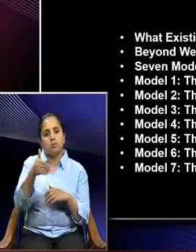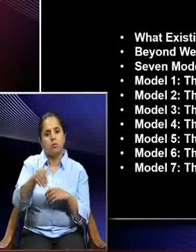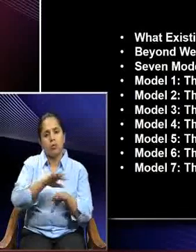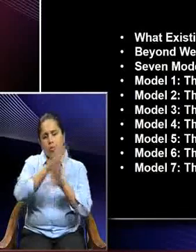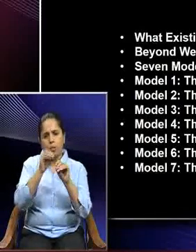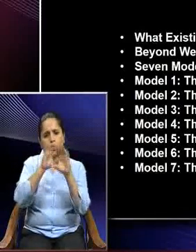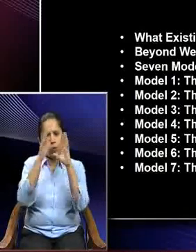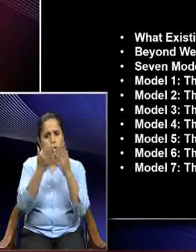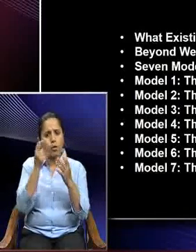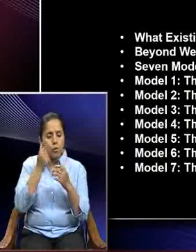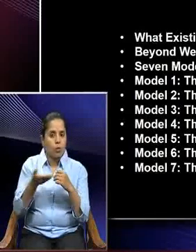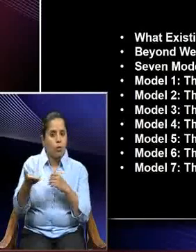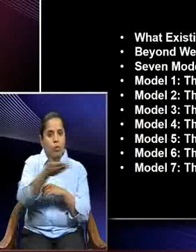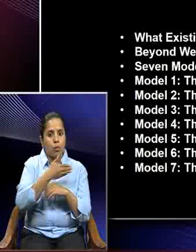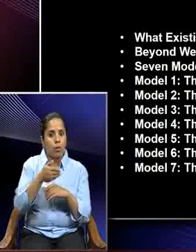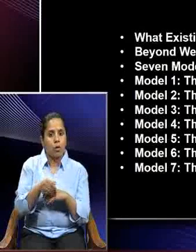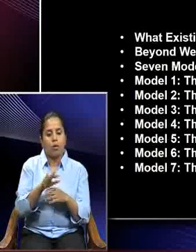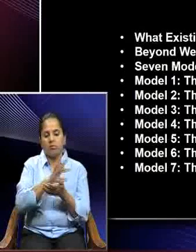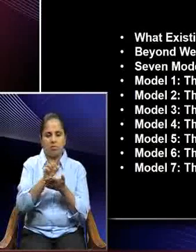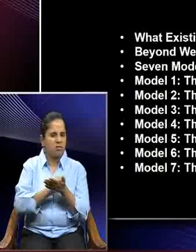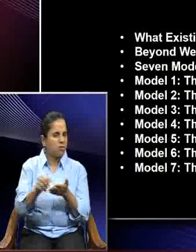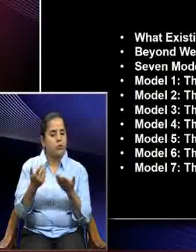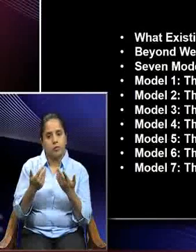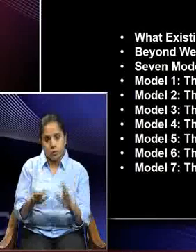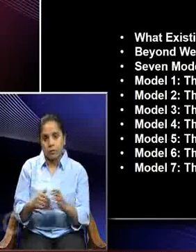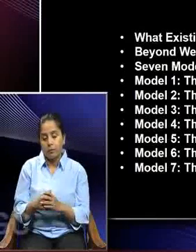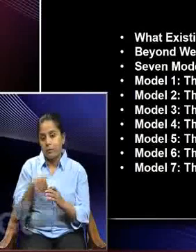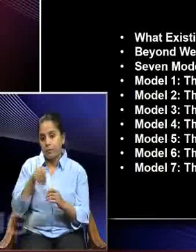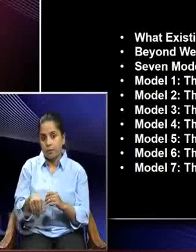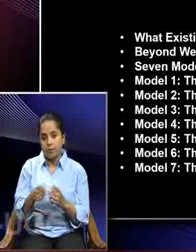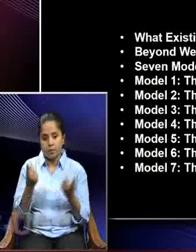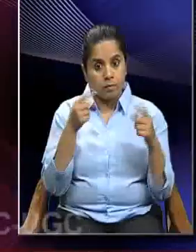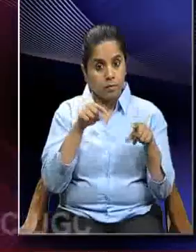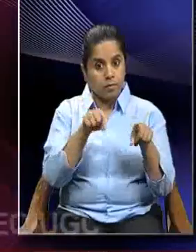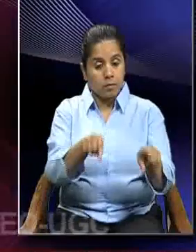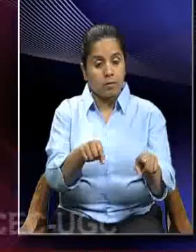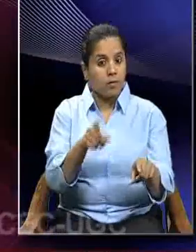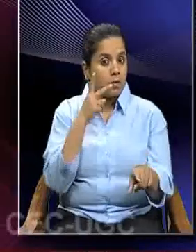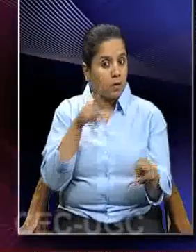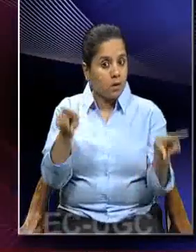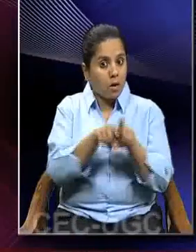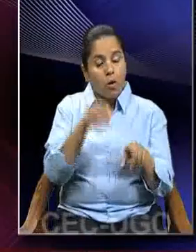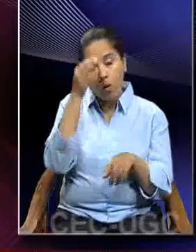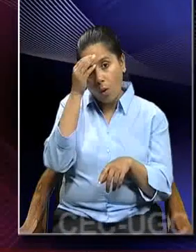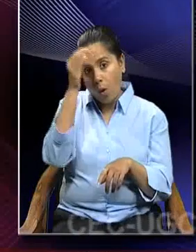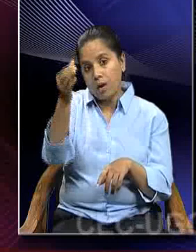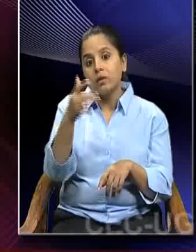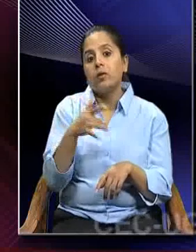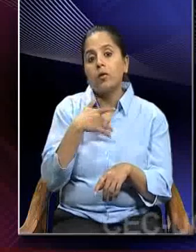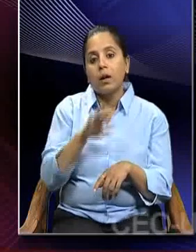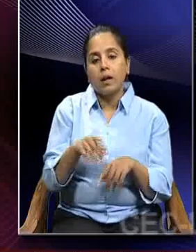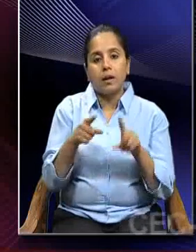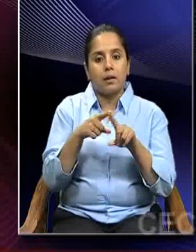entire humanity, the entire universe. So getting aligned with that very concept of